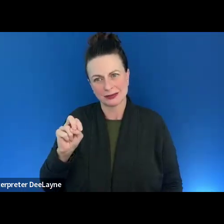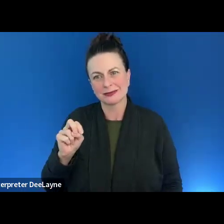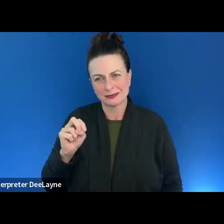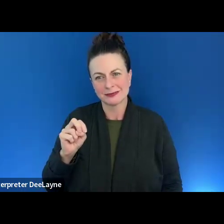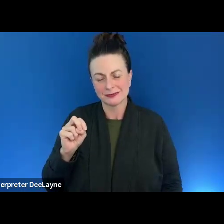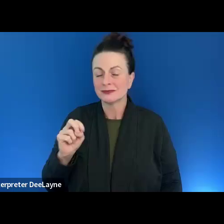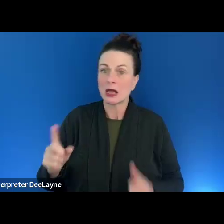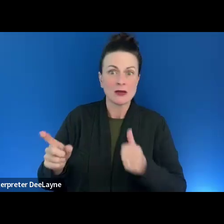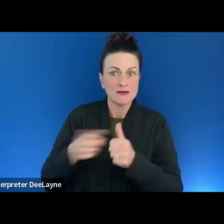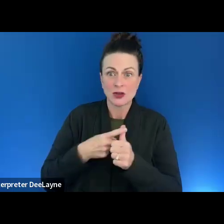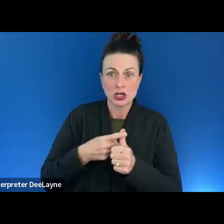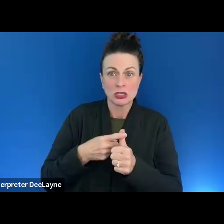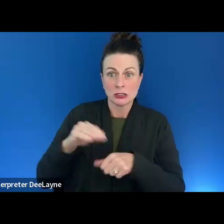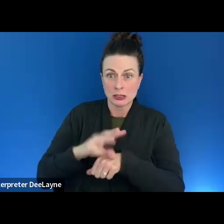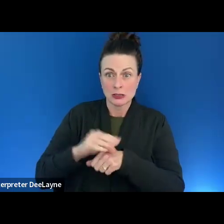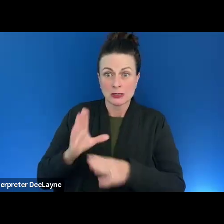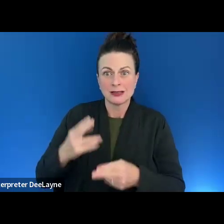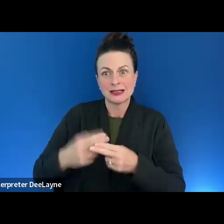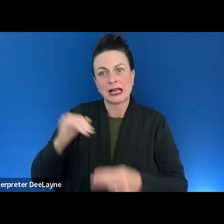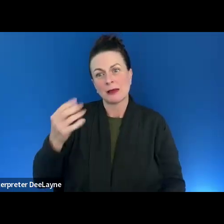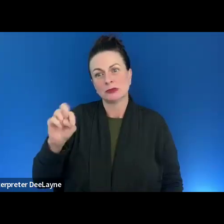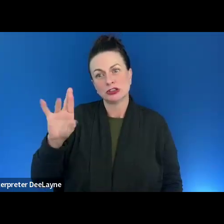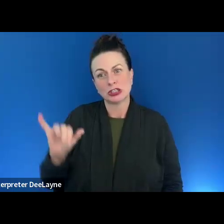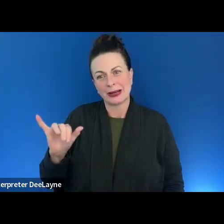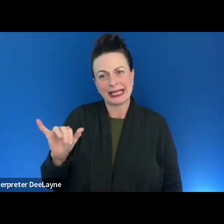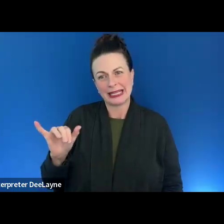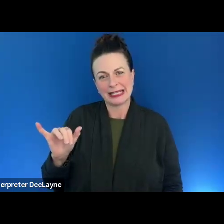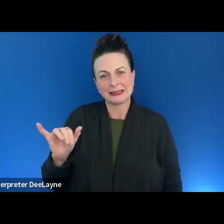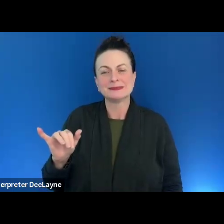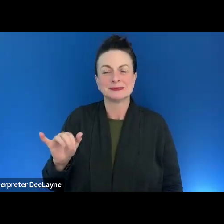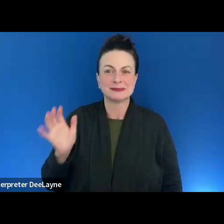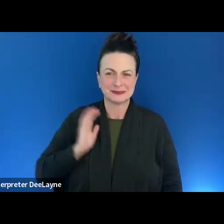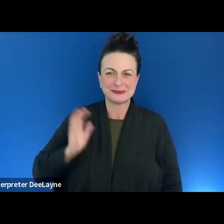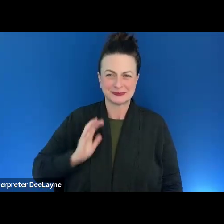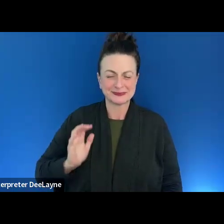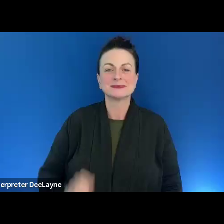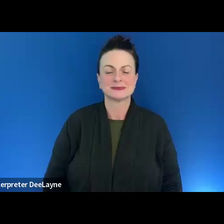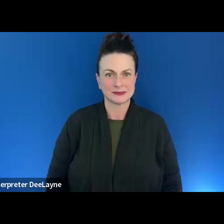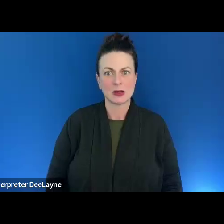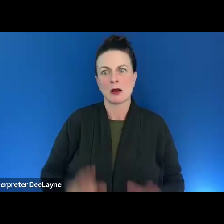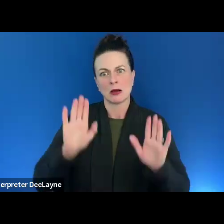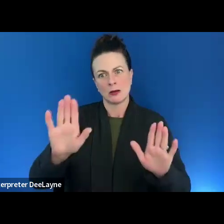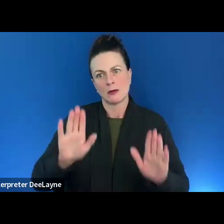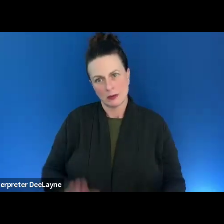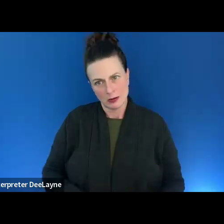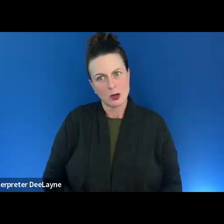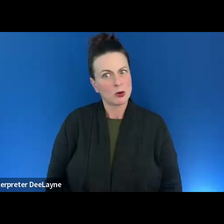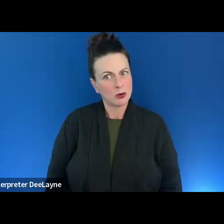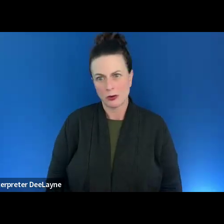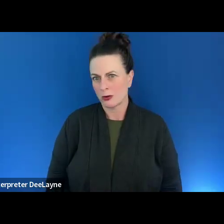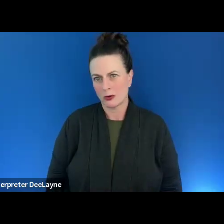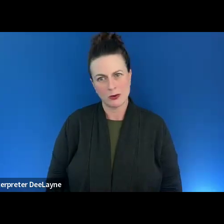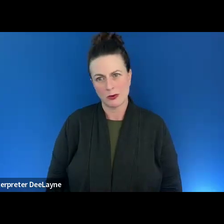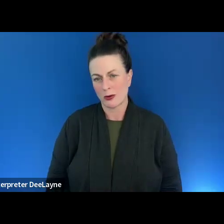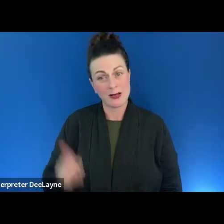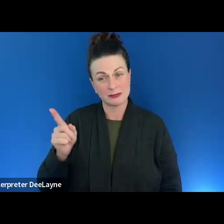early on, my first counselor, his name was Jerry, famous Jerry. He was incredible because he really was a